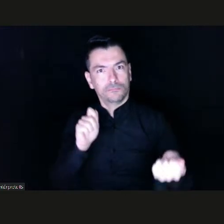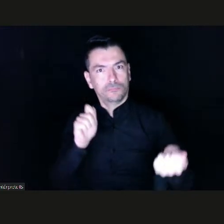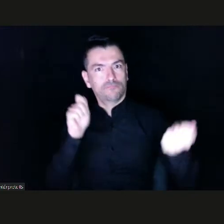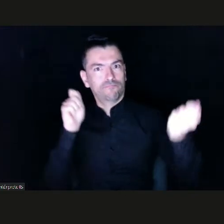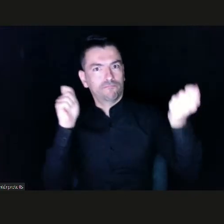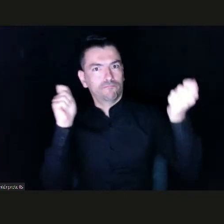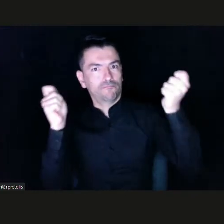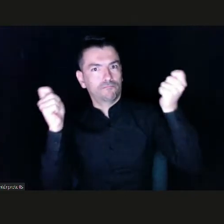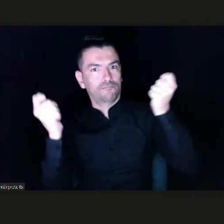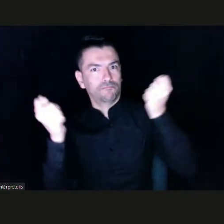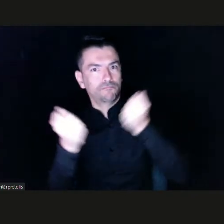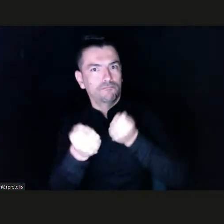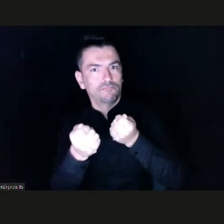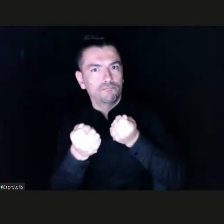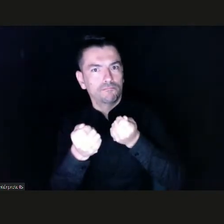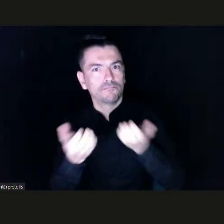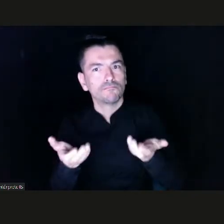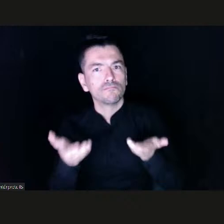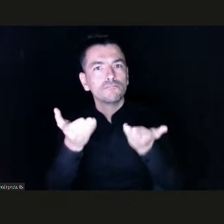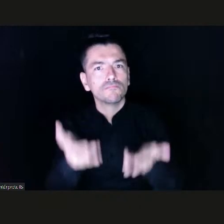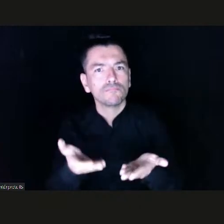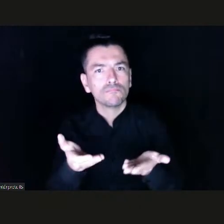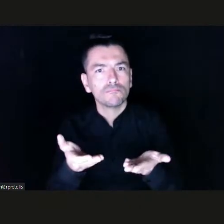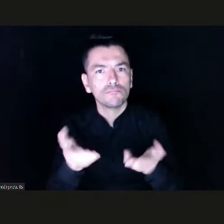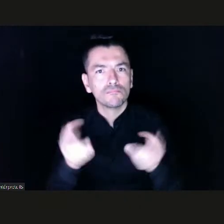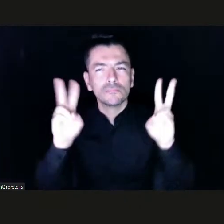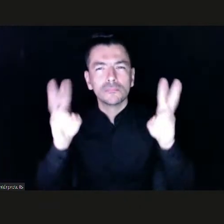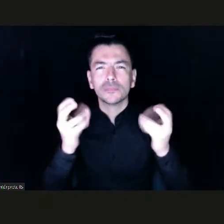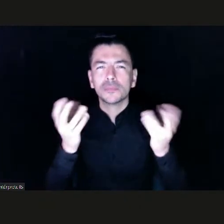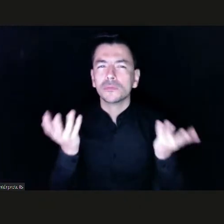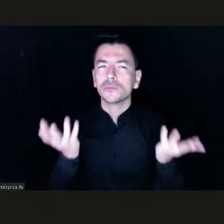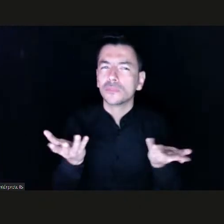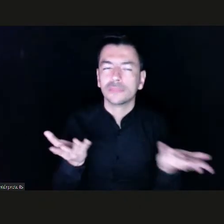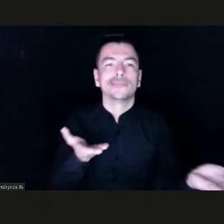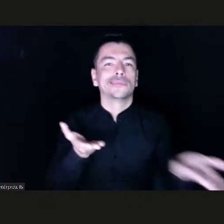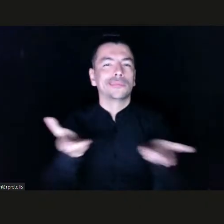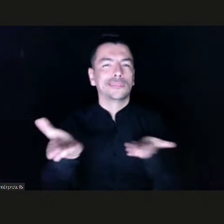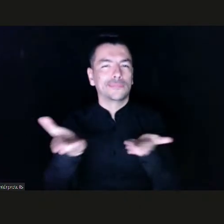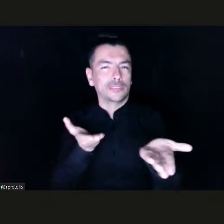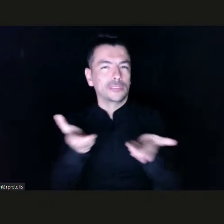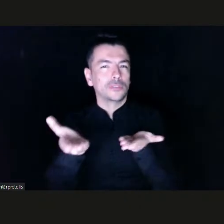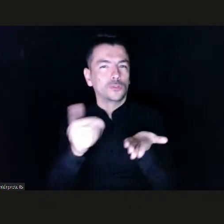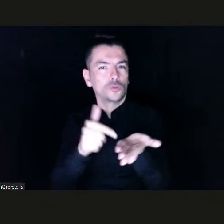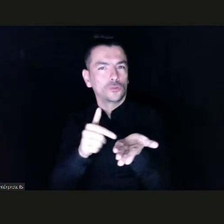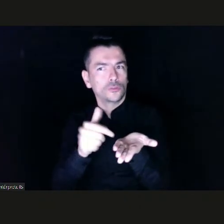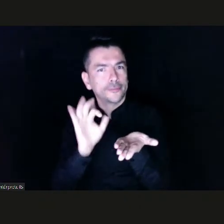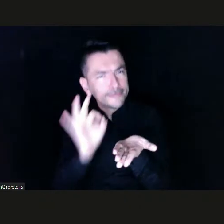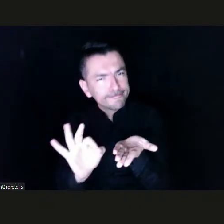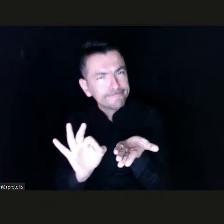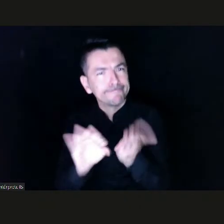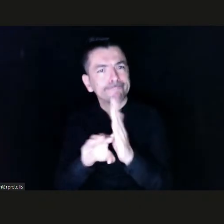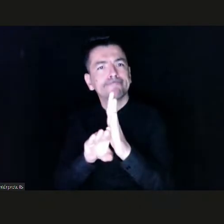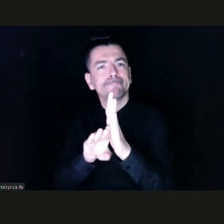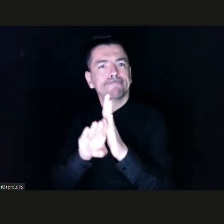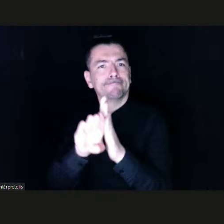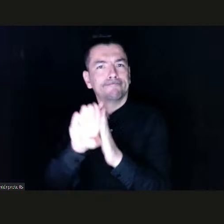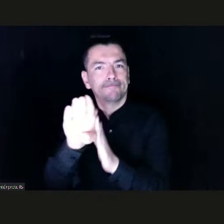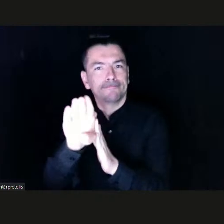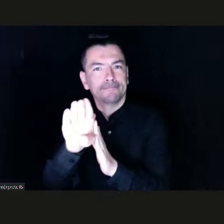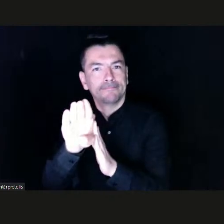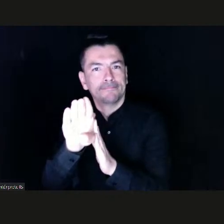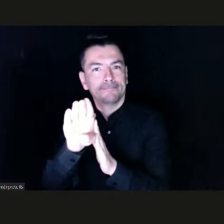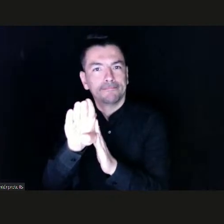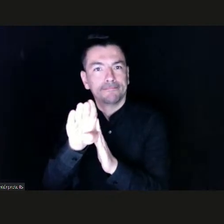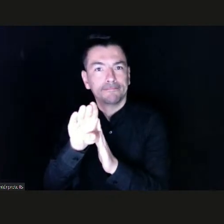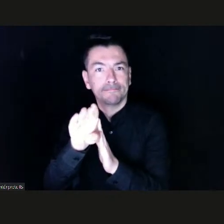words now on housekeeping. If you have joined us directly on Zoom, you can choose to listen to this session